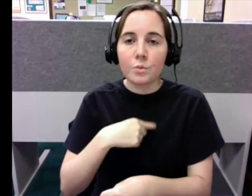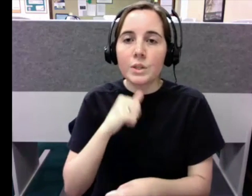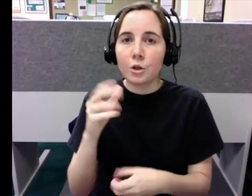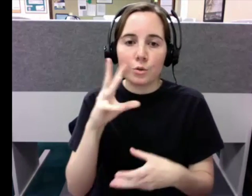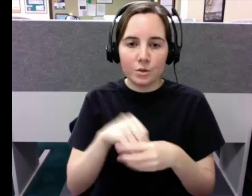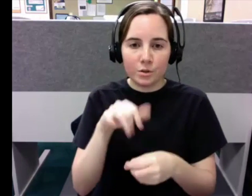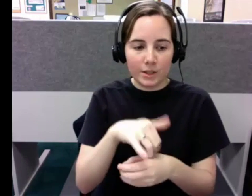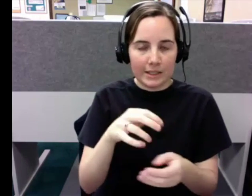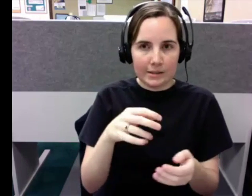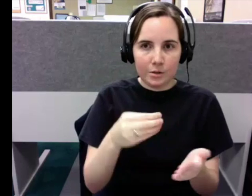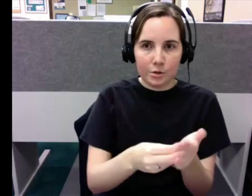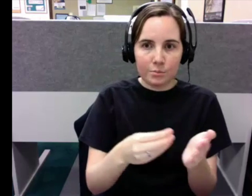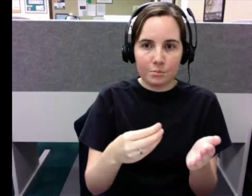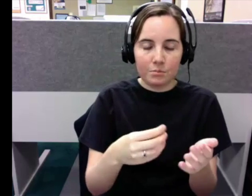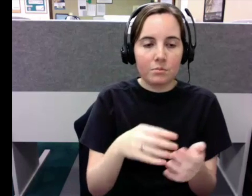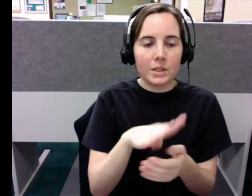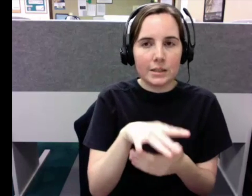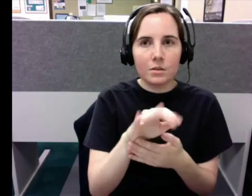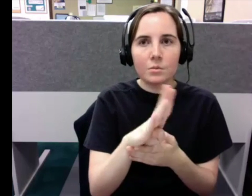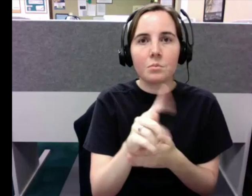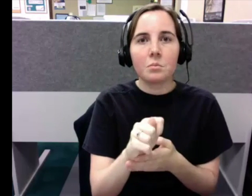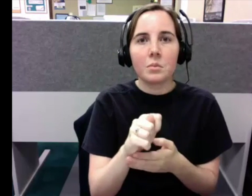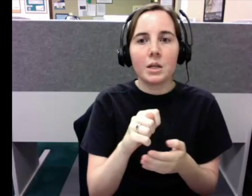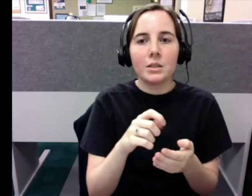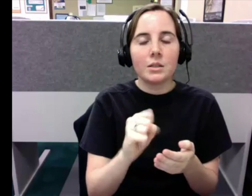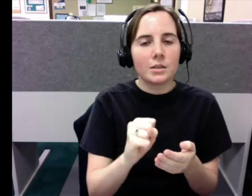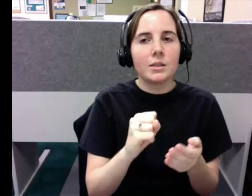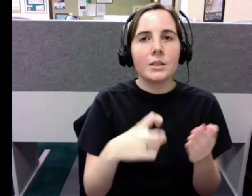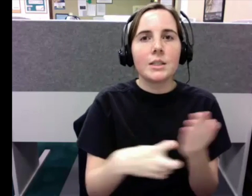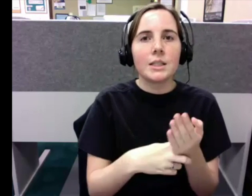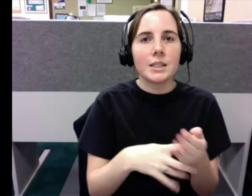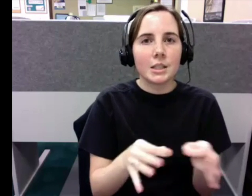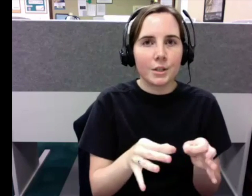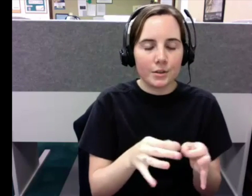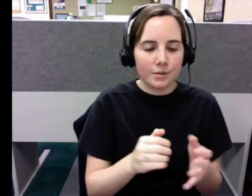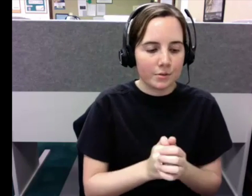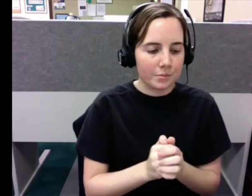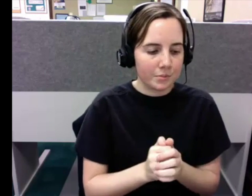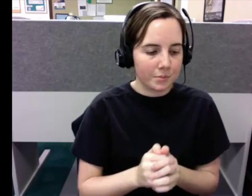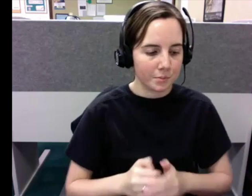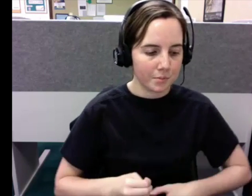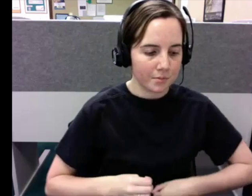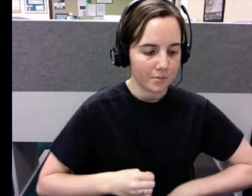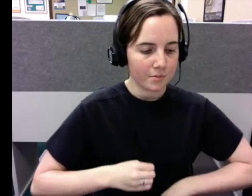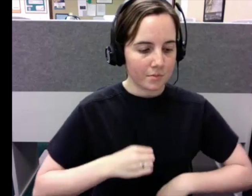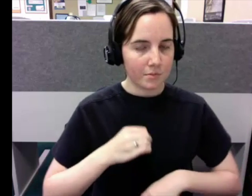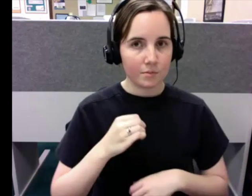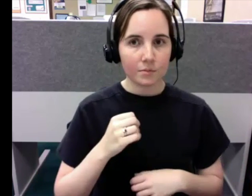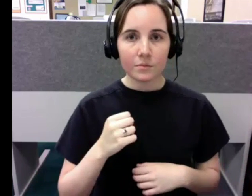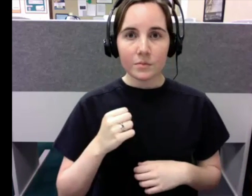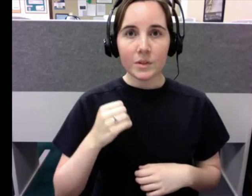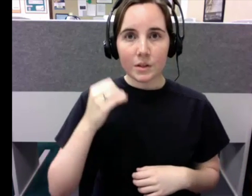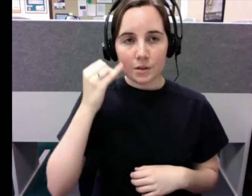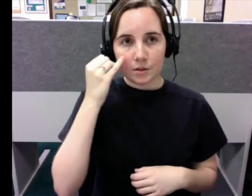If you're disabled or blind, some of the income you use for training or to buy items you need to work may not